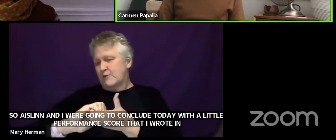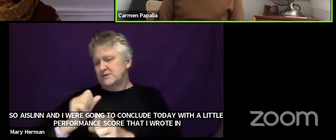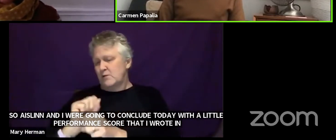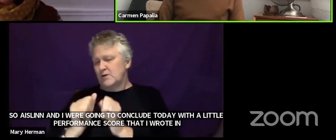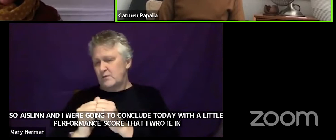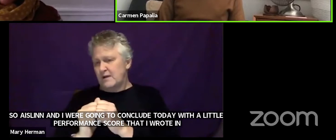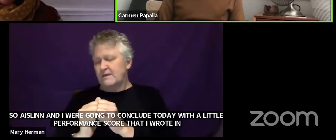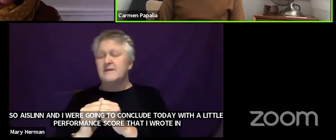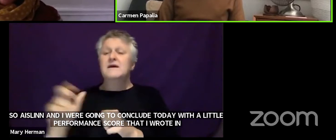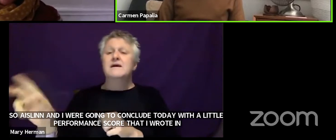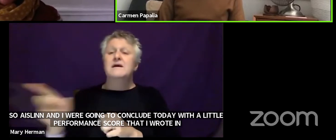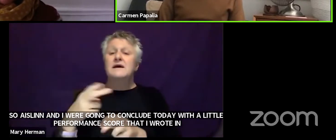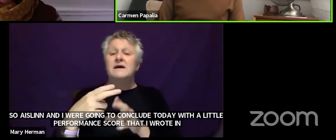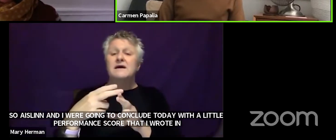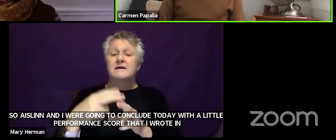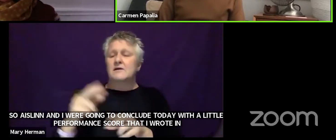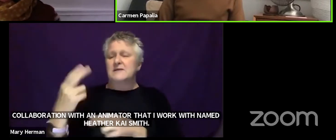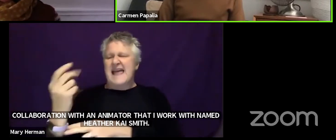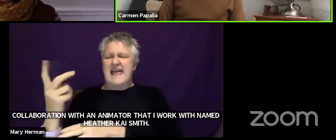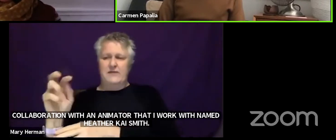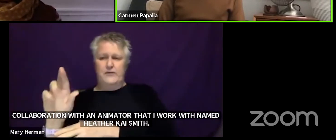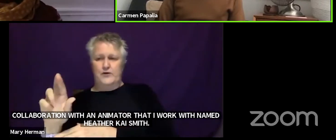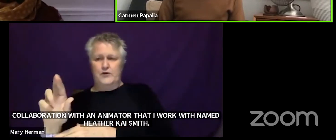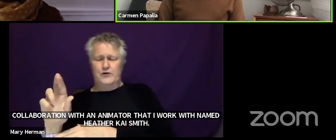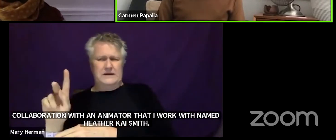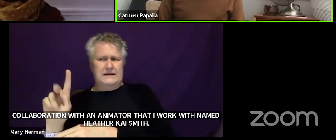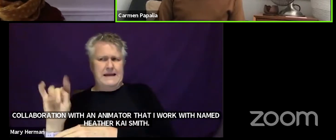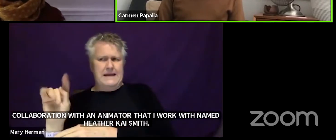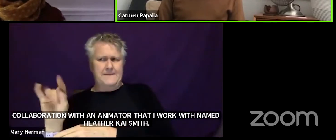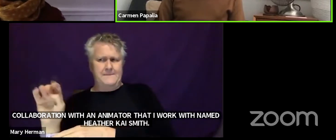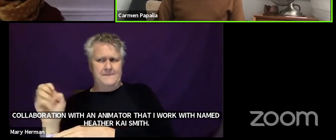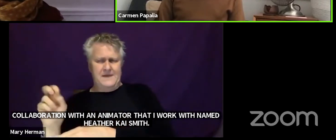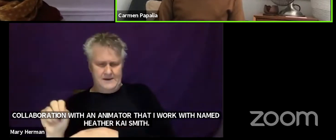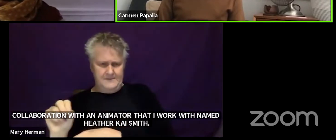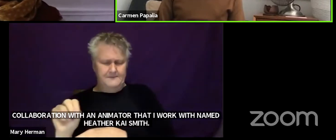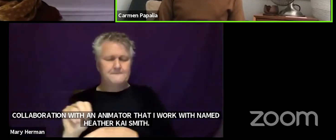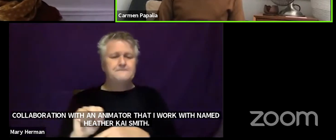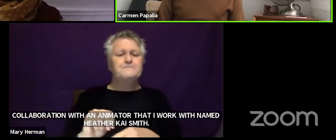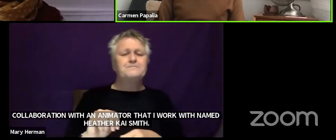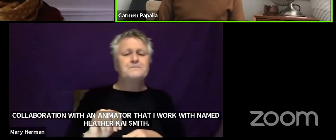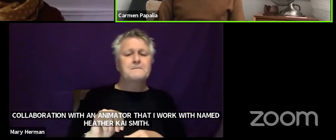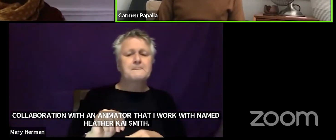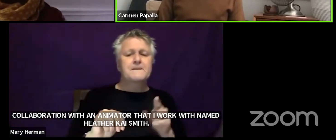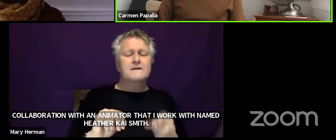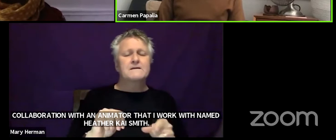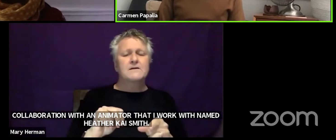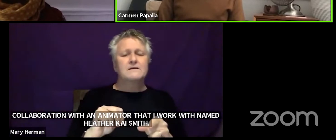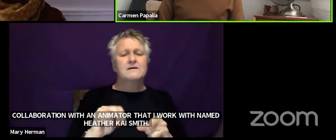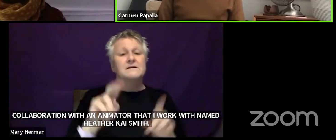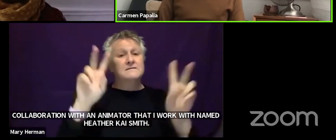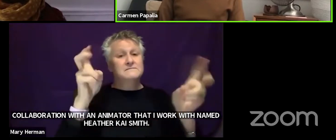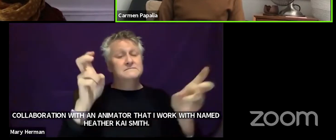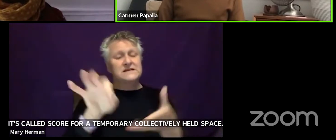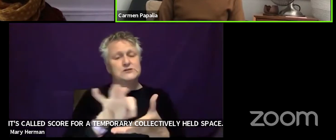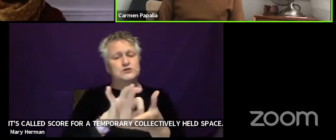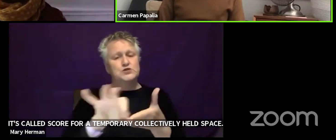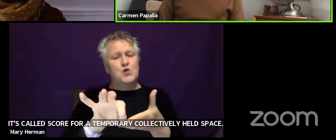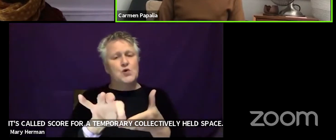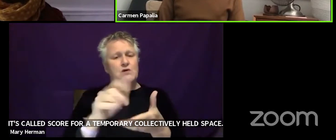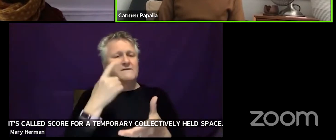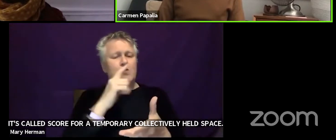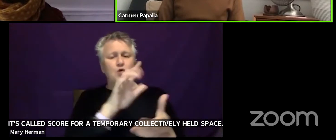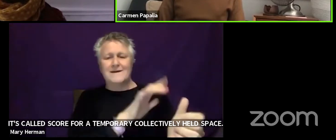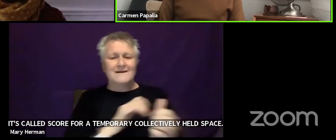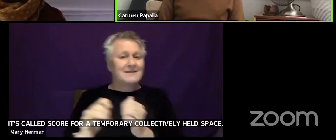called Score for a Temporary Collectively Held Space. And in 2015, I